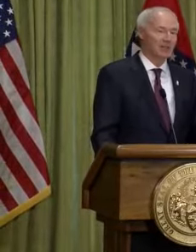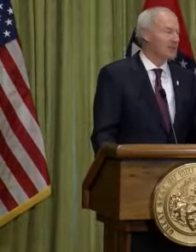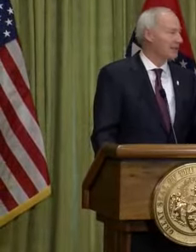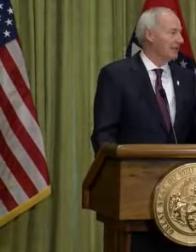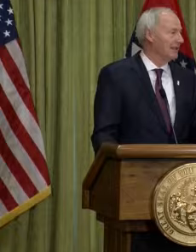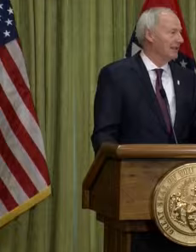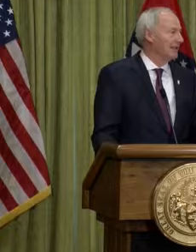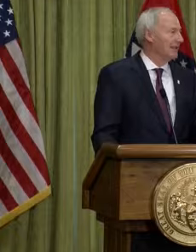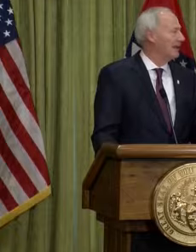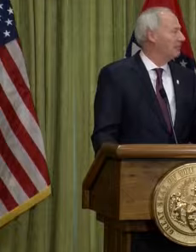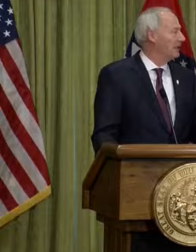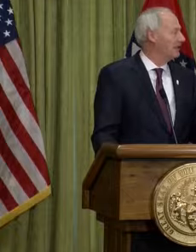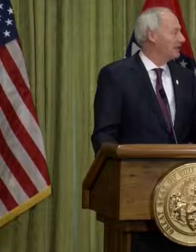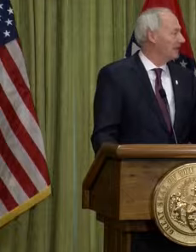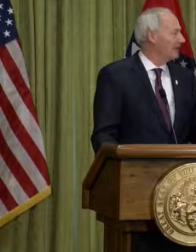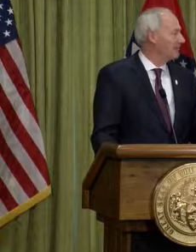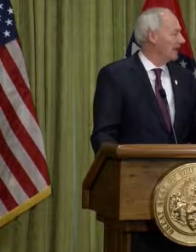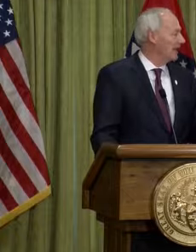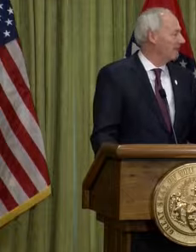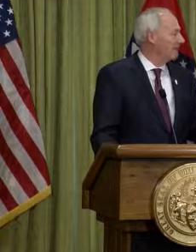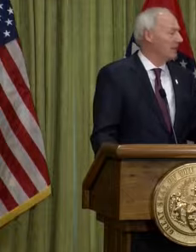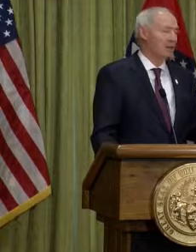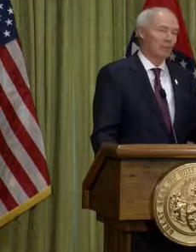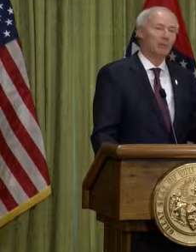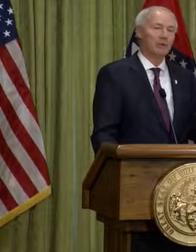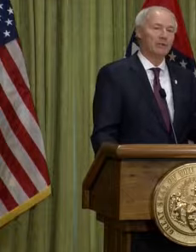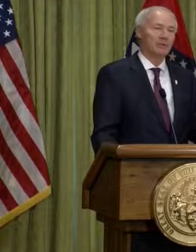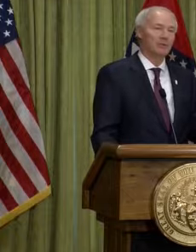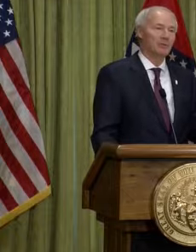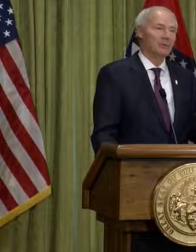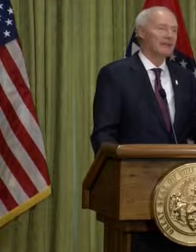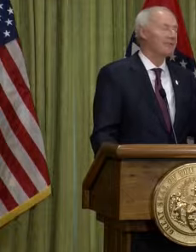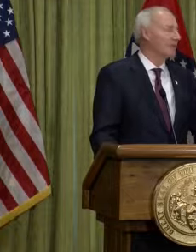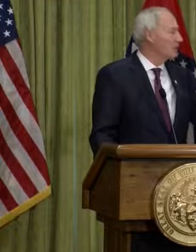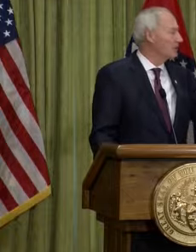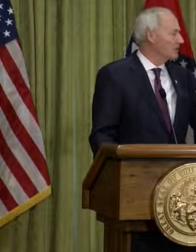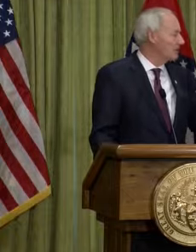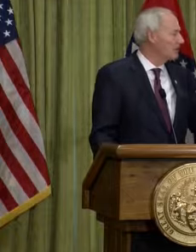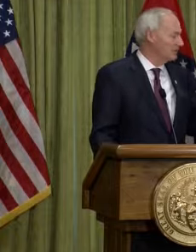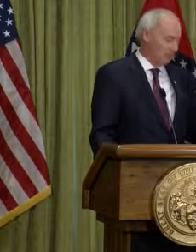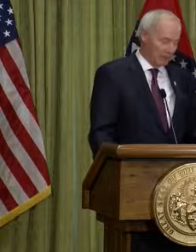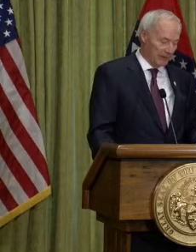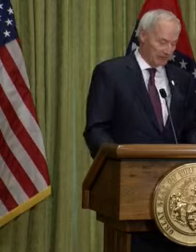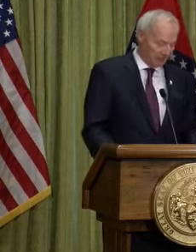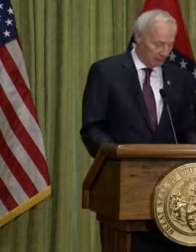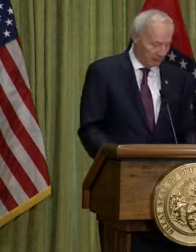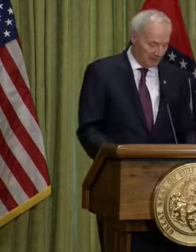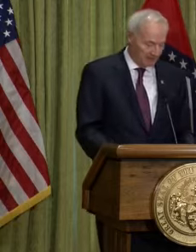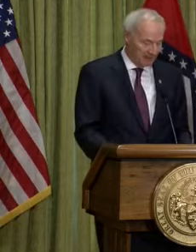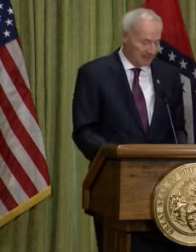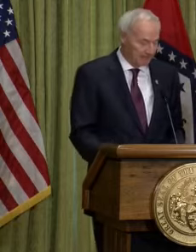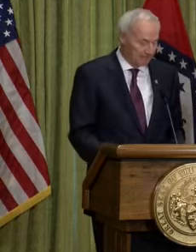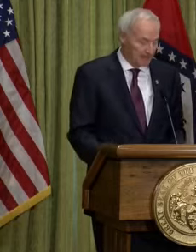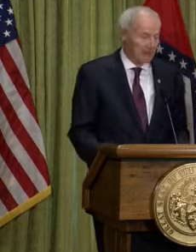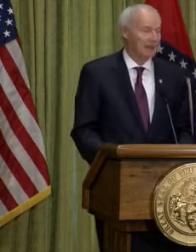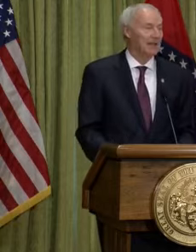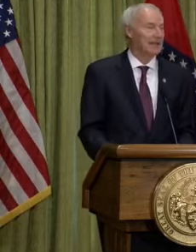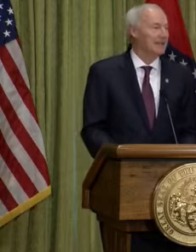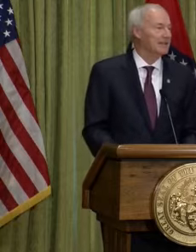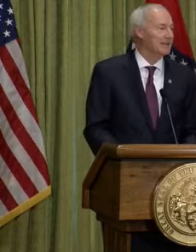very cautiously, but at the same time, we want to give those decision points that will be coming